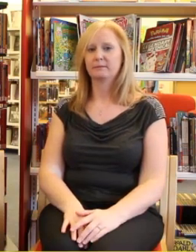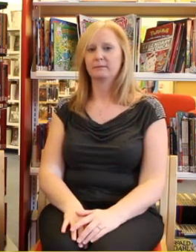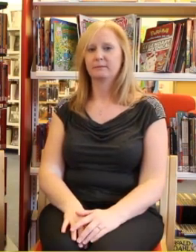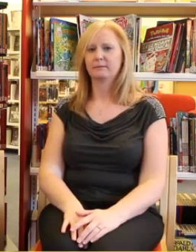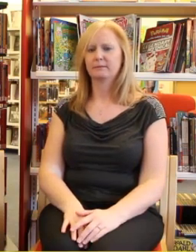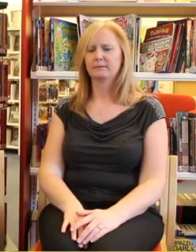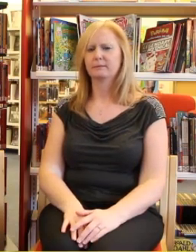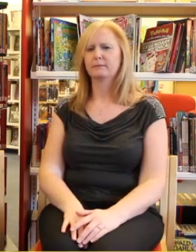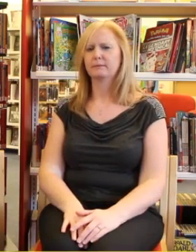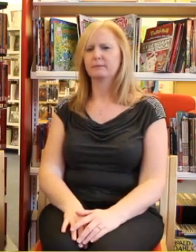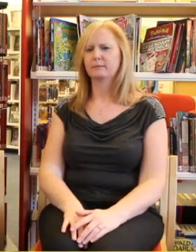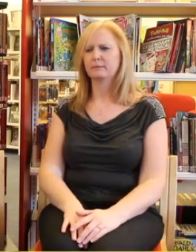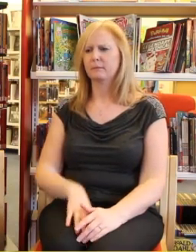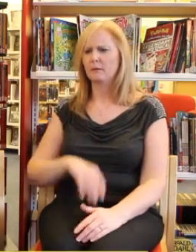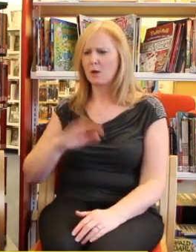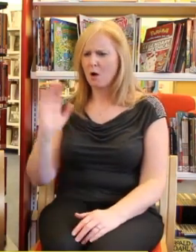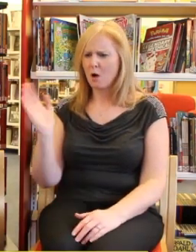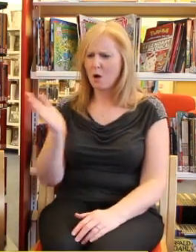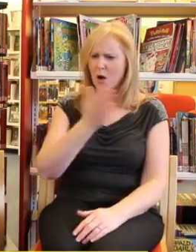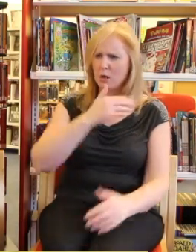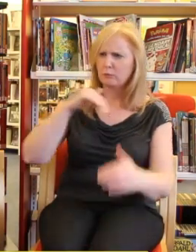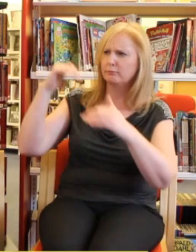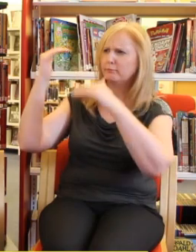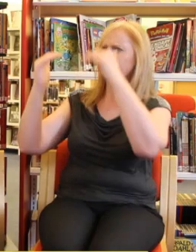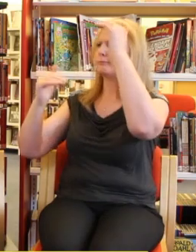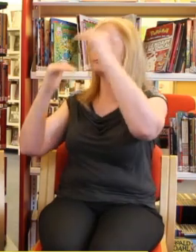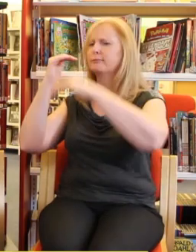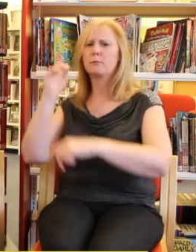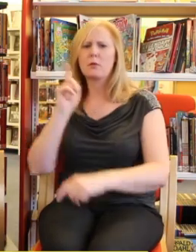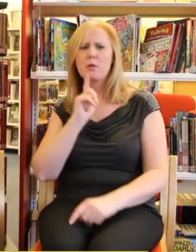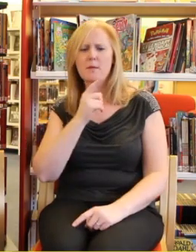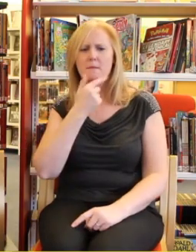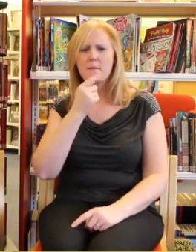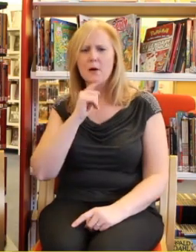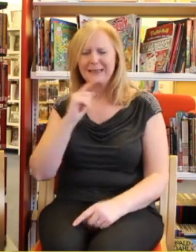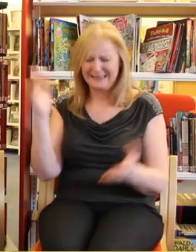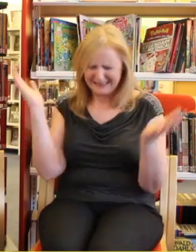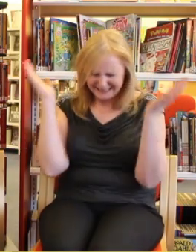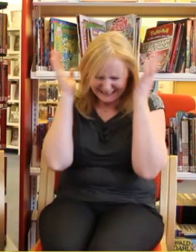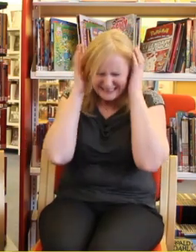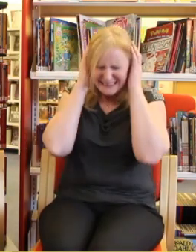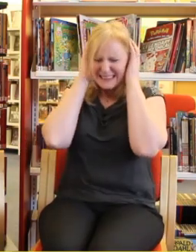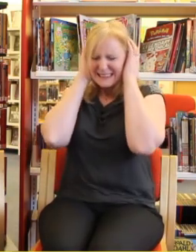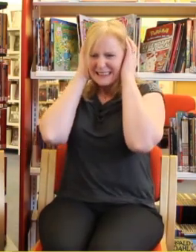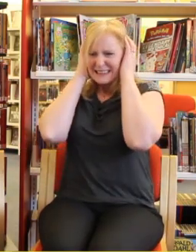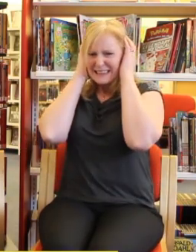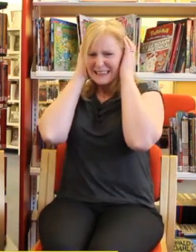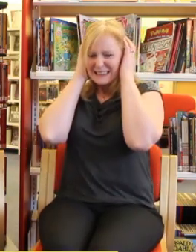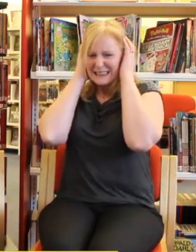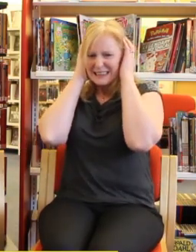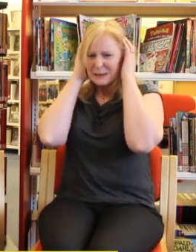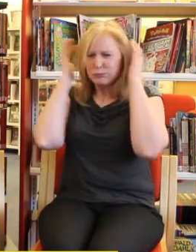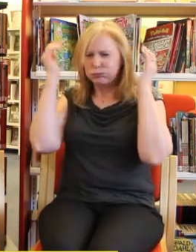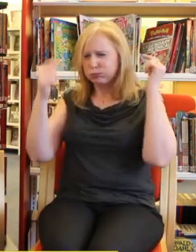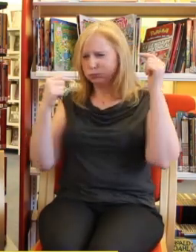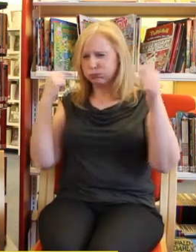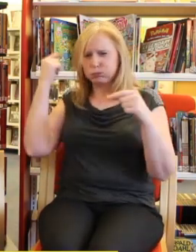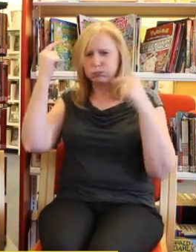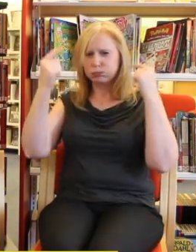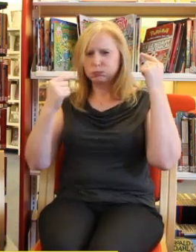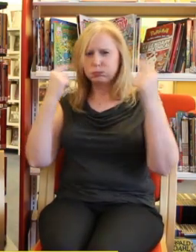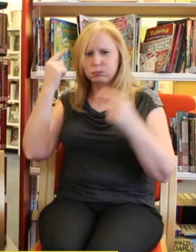And soon every grown-up and all girls and boys covered their ears to escape from the noise.